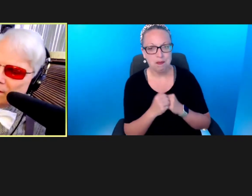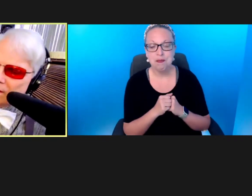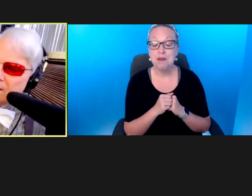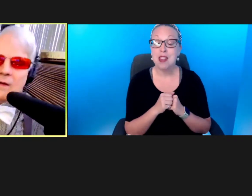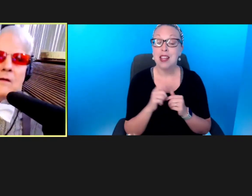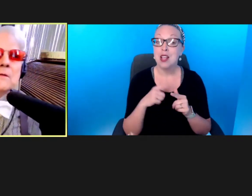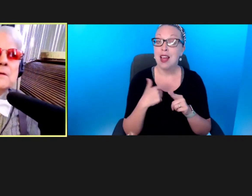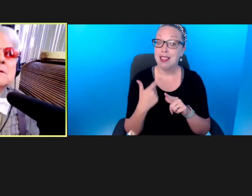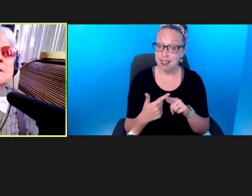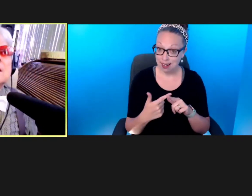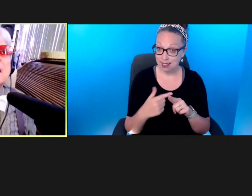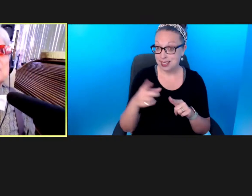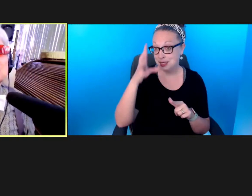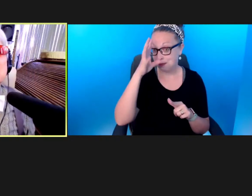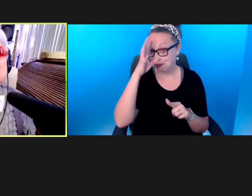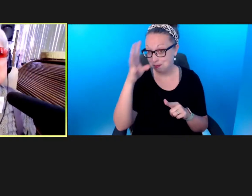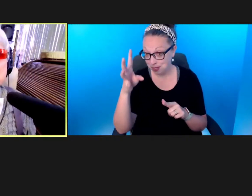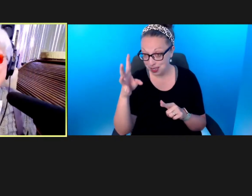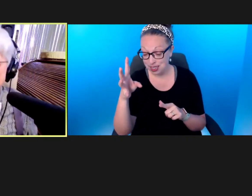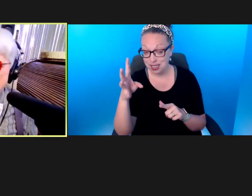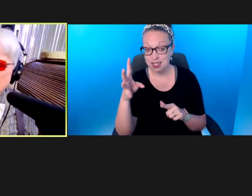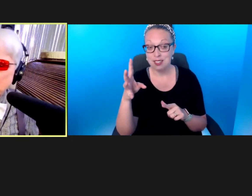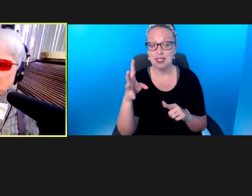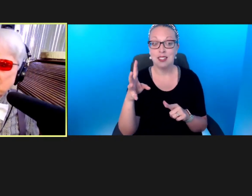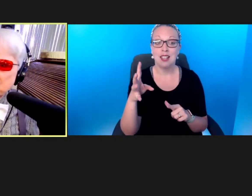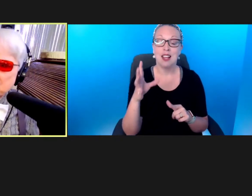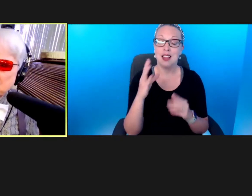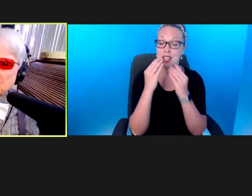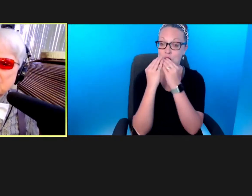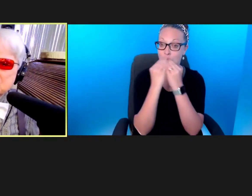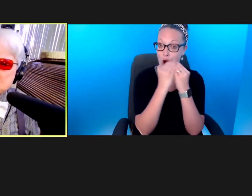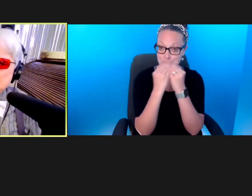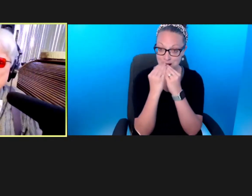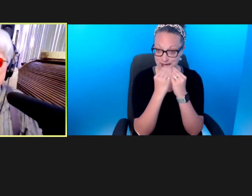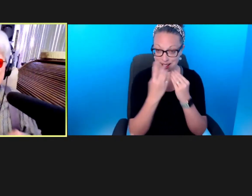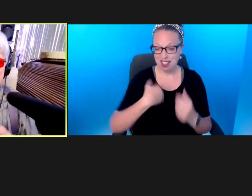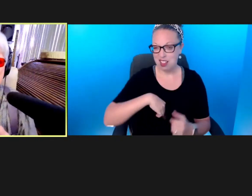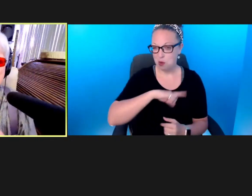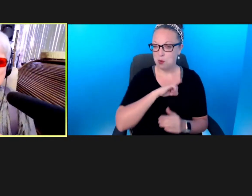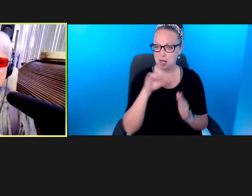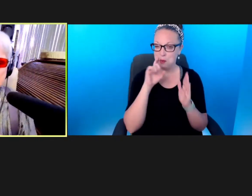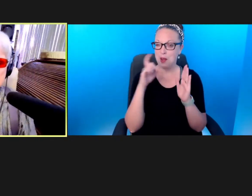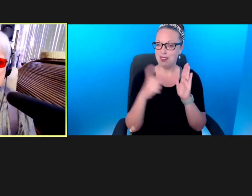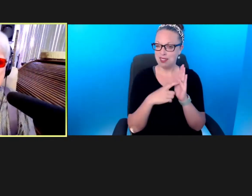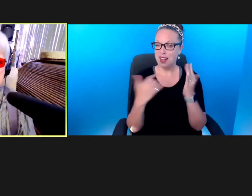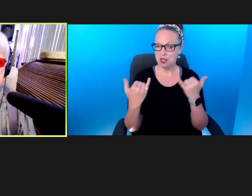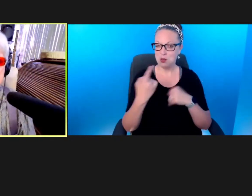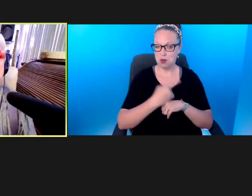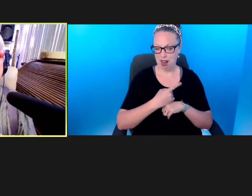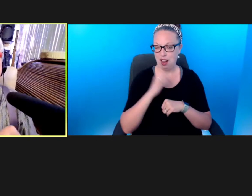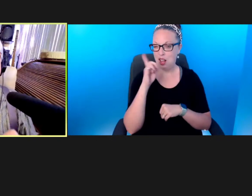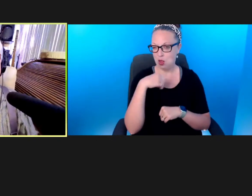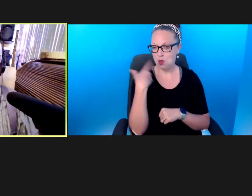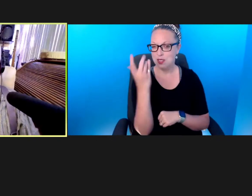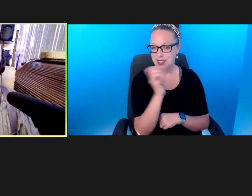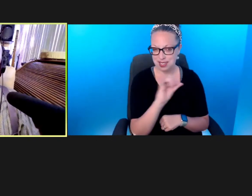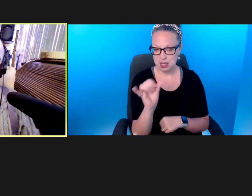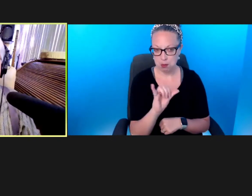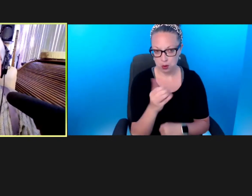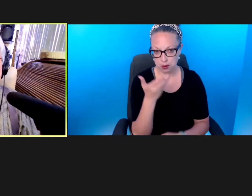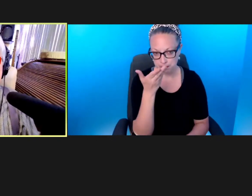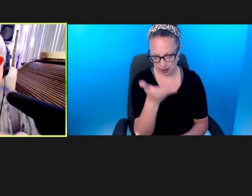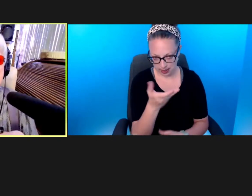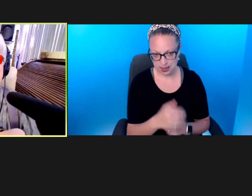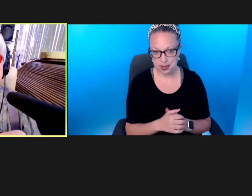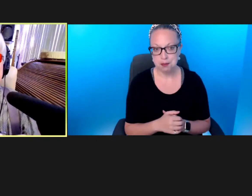before long, Hohner had invented a harmonica that really is very much like today's harmonica.